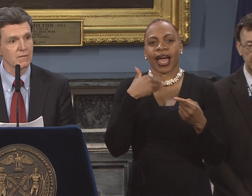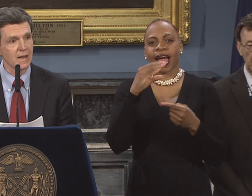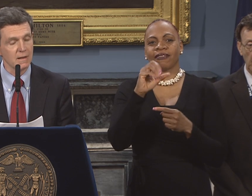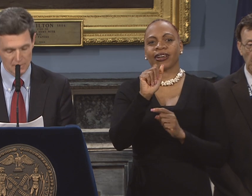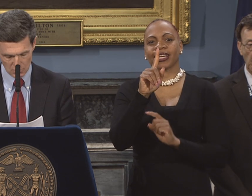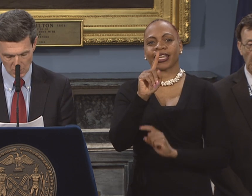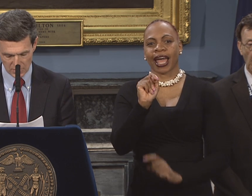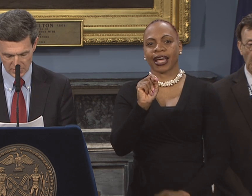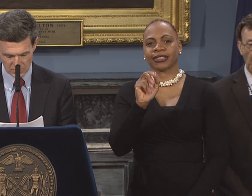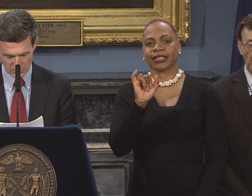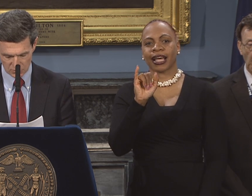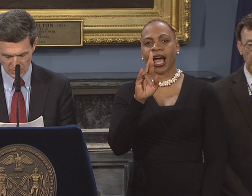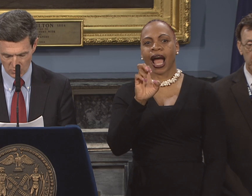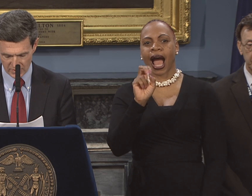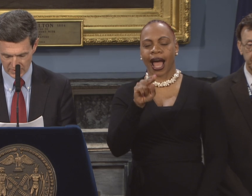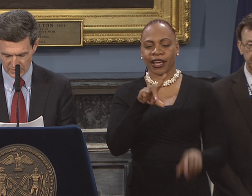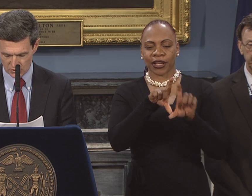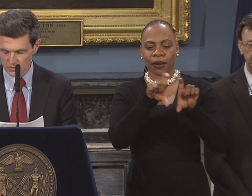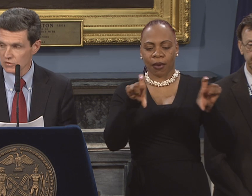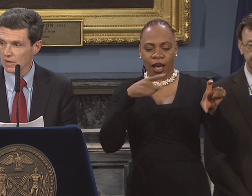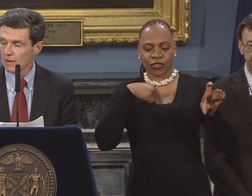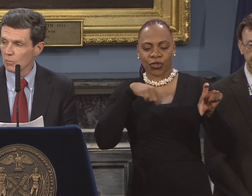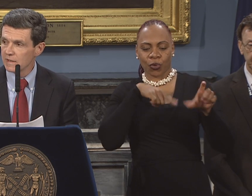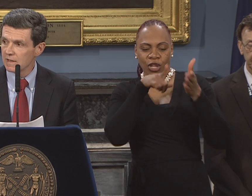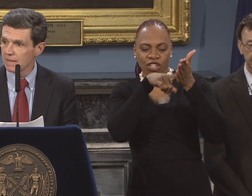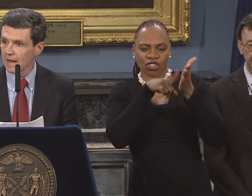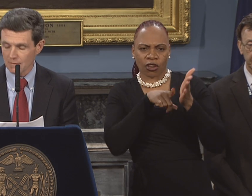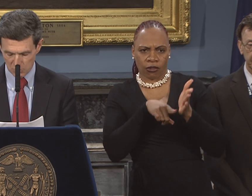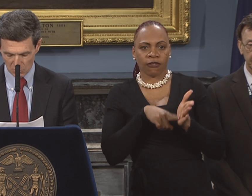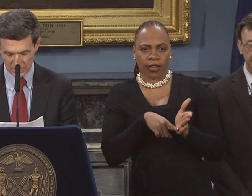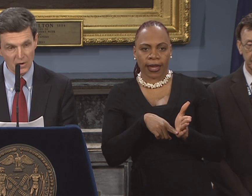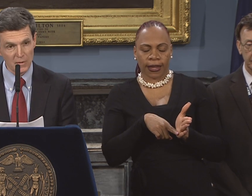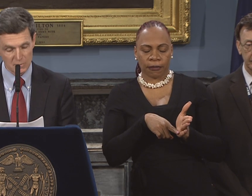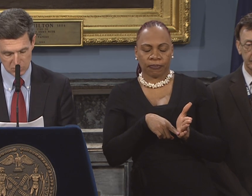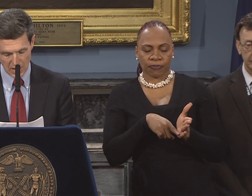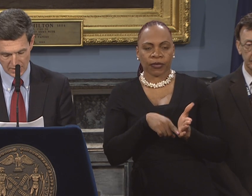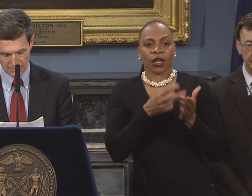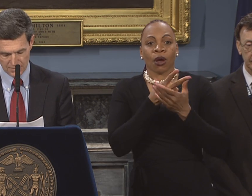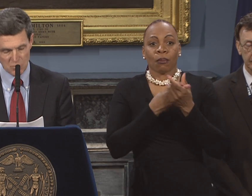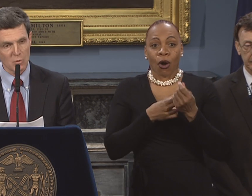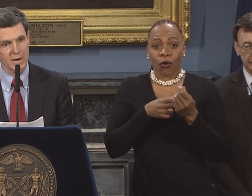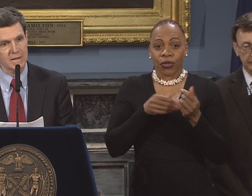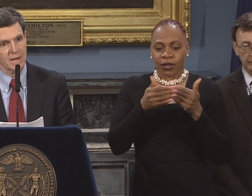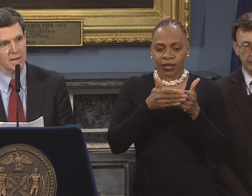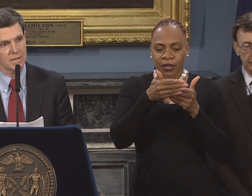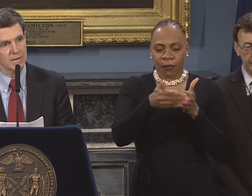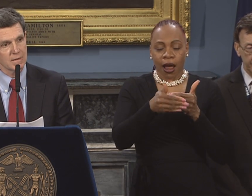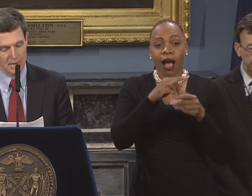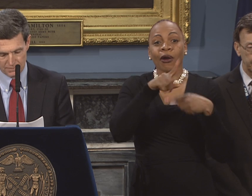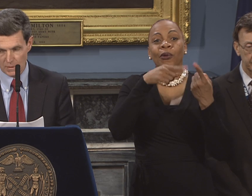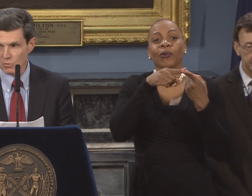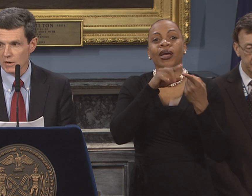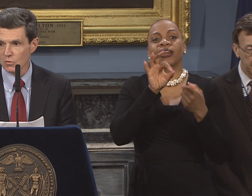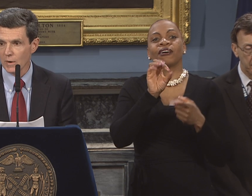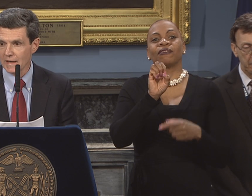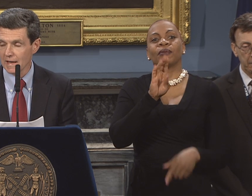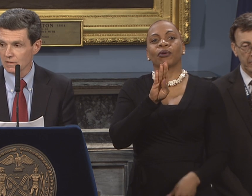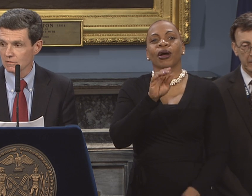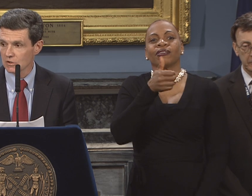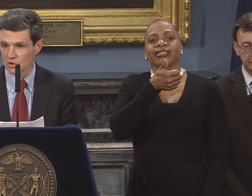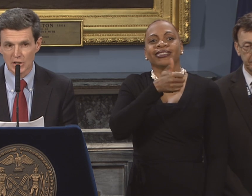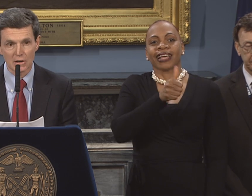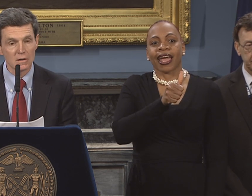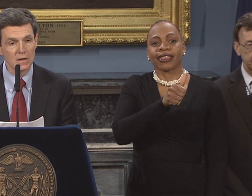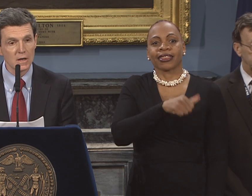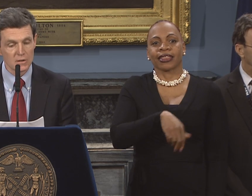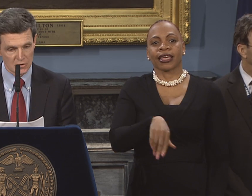specifically survey under these extreme weather conditions. We did that both on this block in February 10th and February 28th